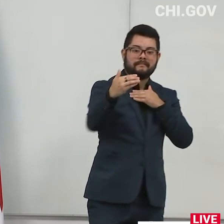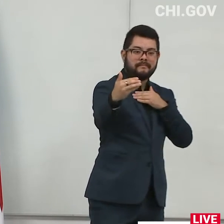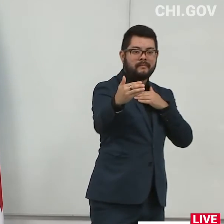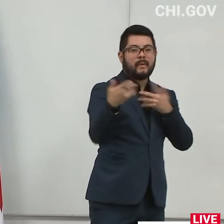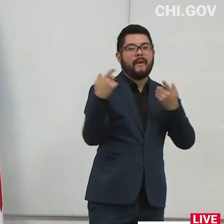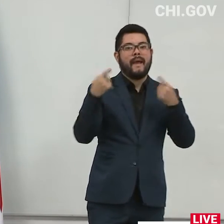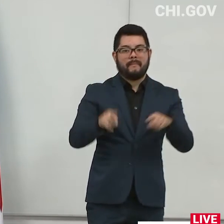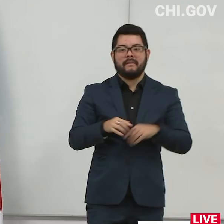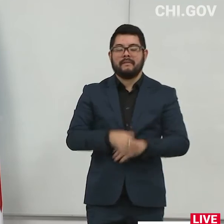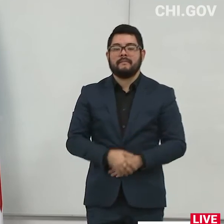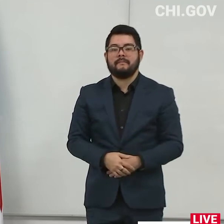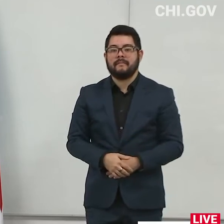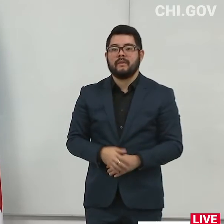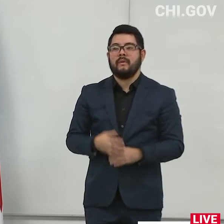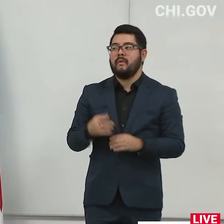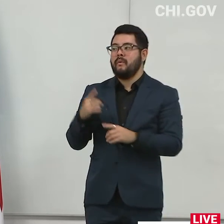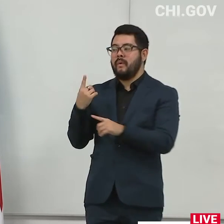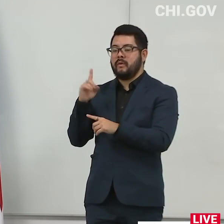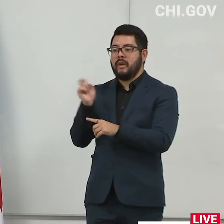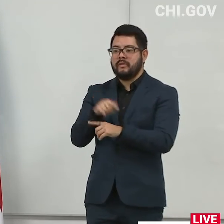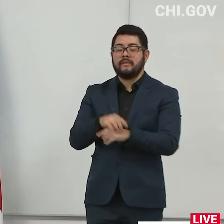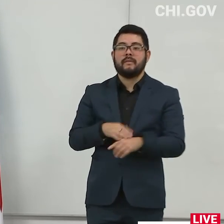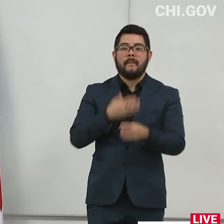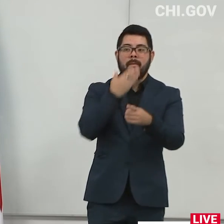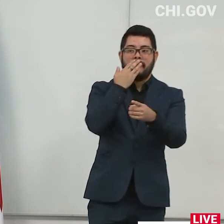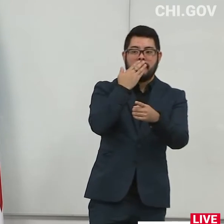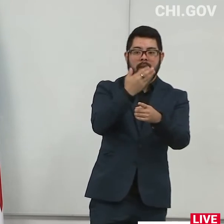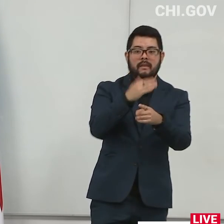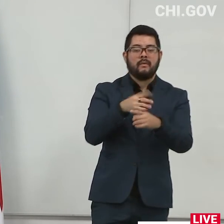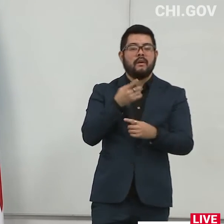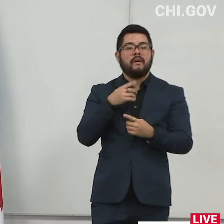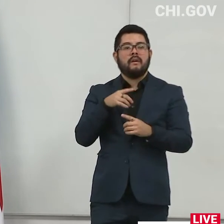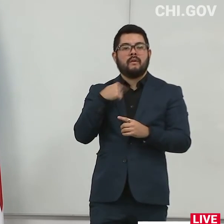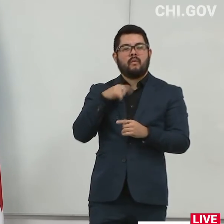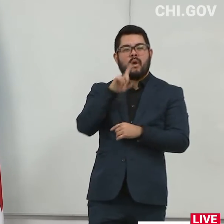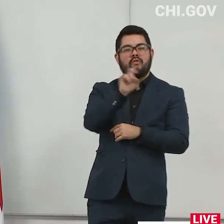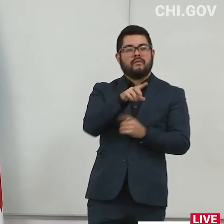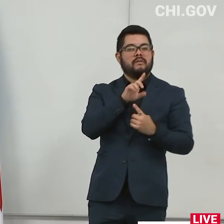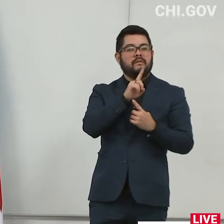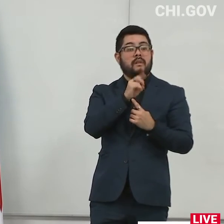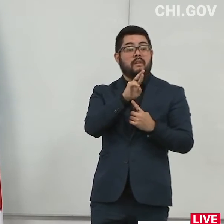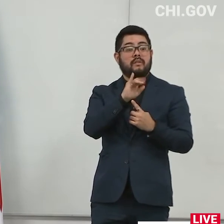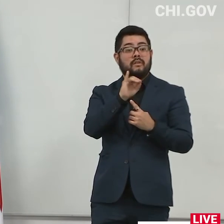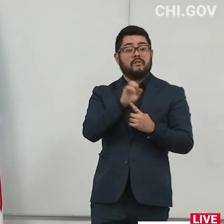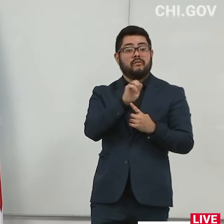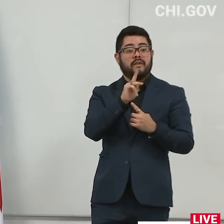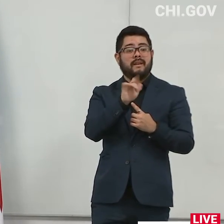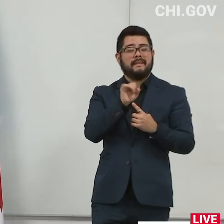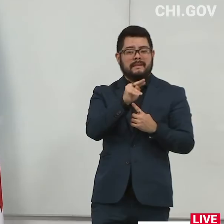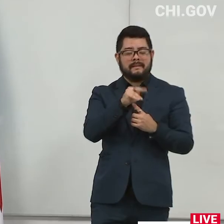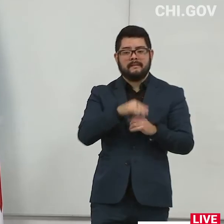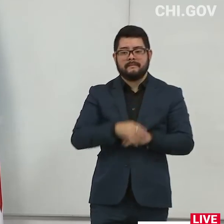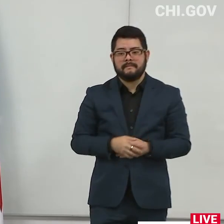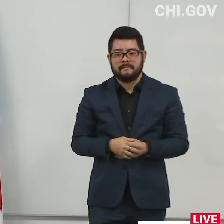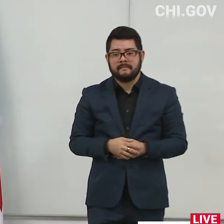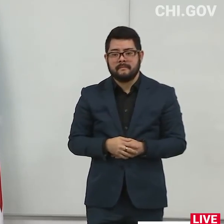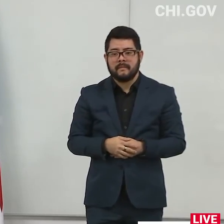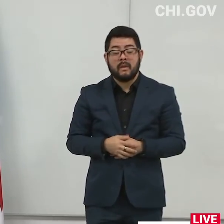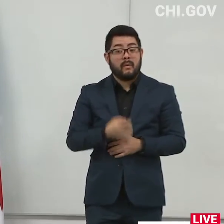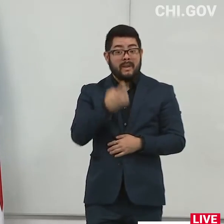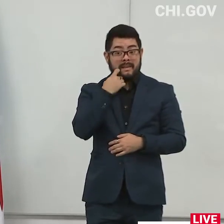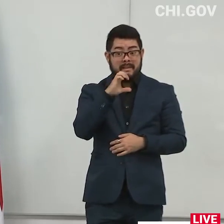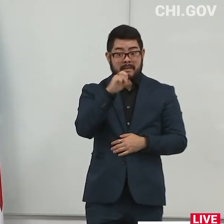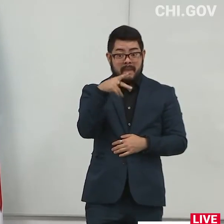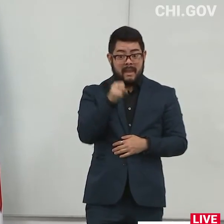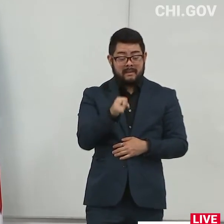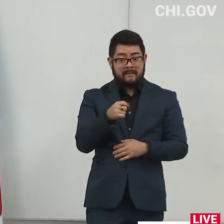My colleagues at the Trib begging for one follow-up. Okay. I guess this is from Dr. Jackson. Okay. Has the CPS been able to connect with any of the students